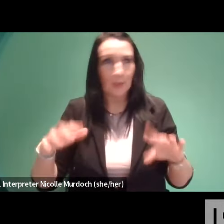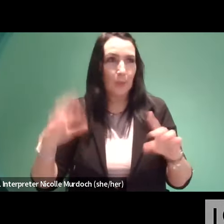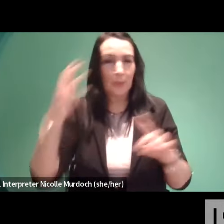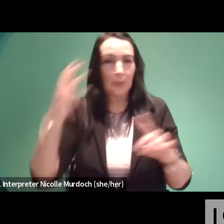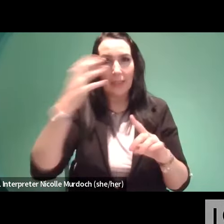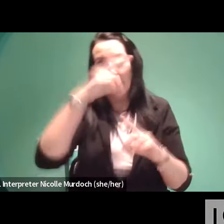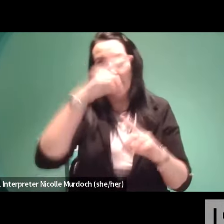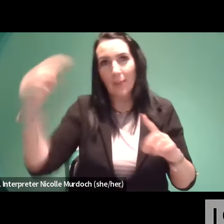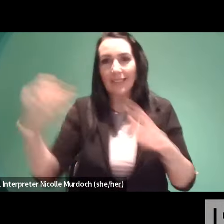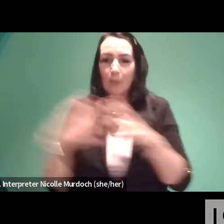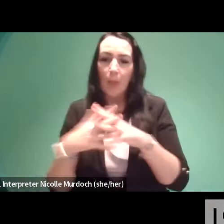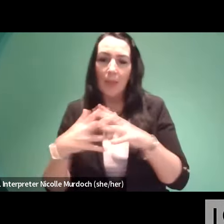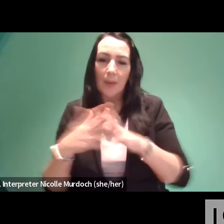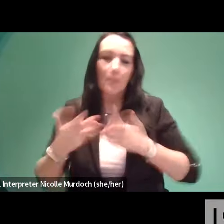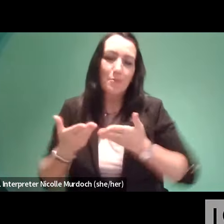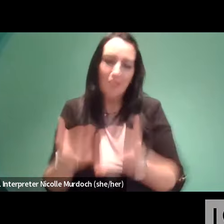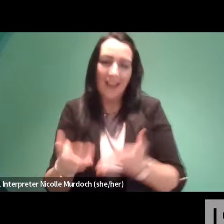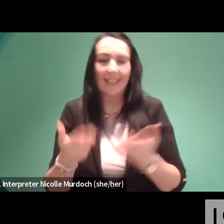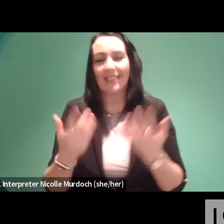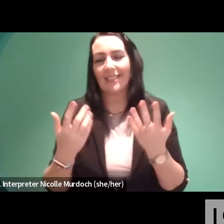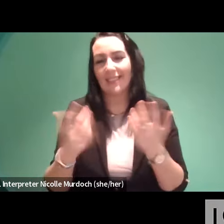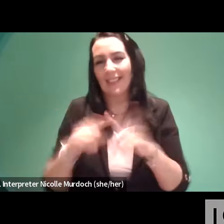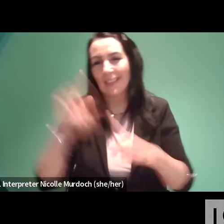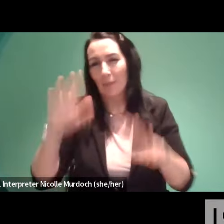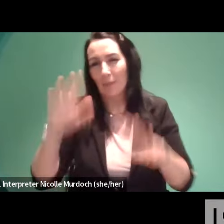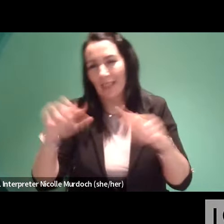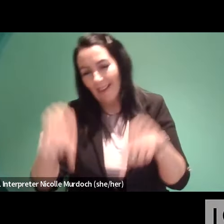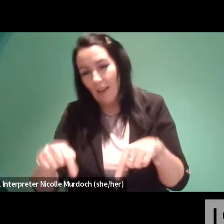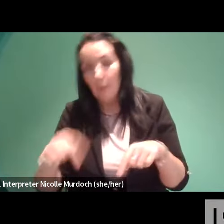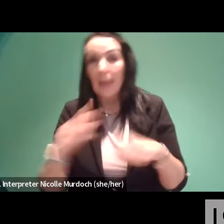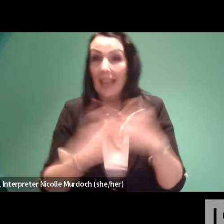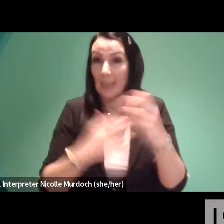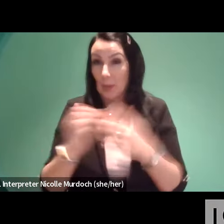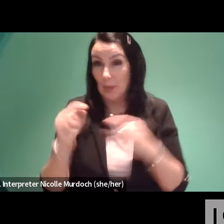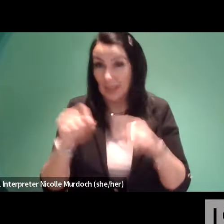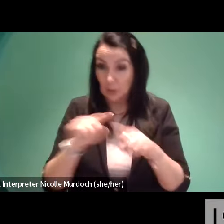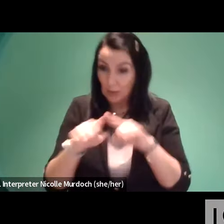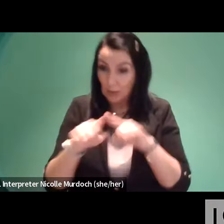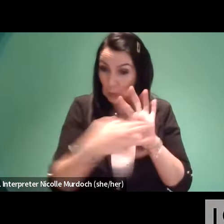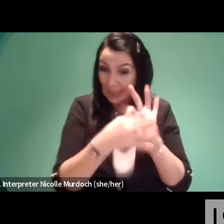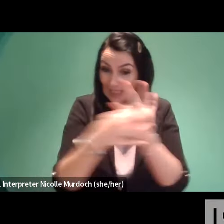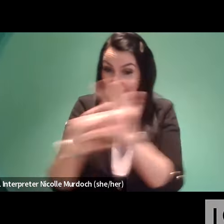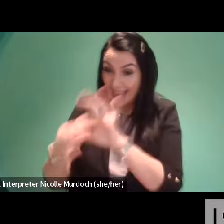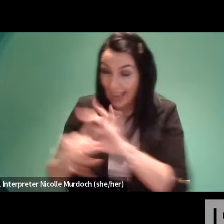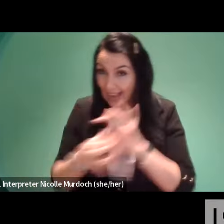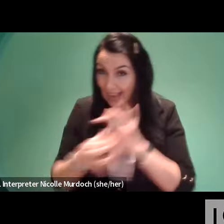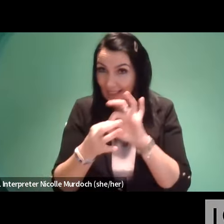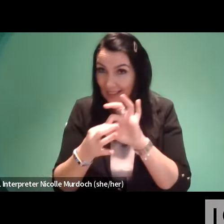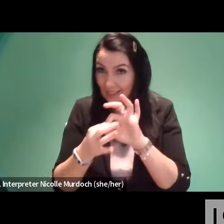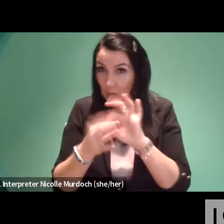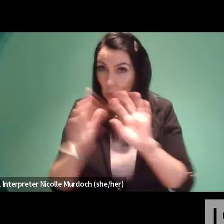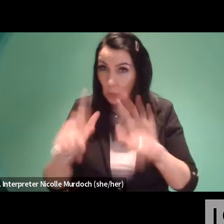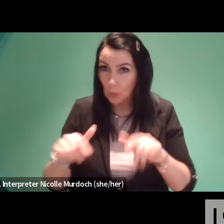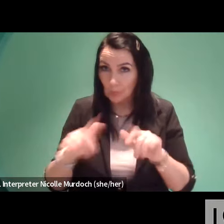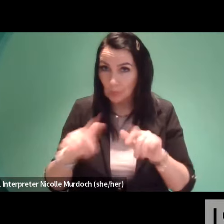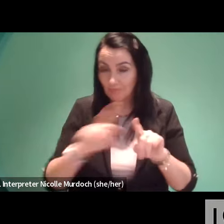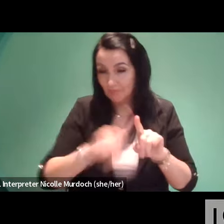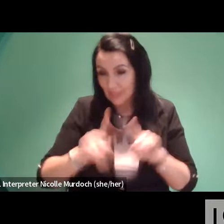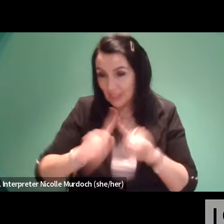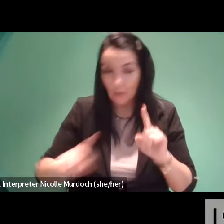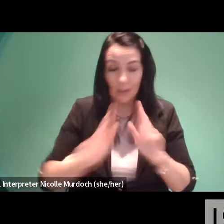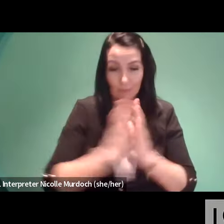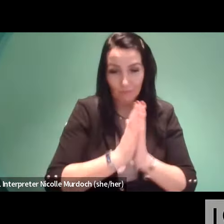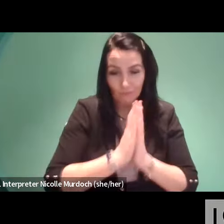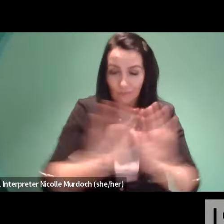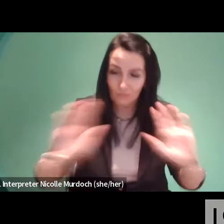Earthshot Prize for these schools and these kids. But we're using that to then connect into our faith institutions, again, just to